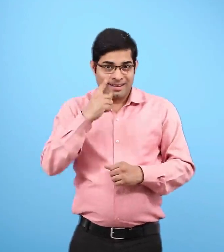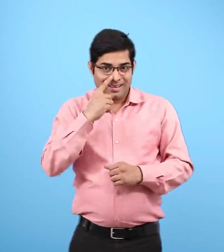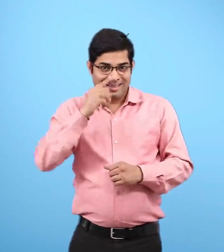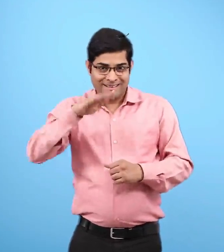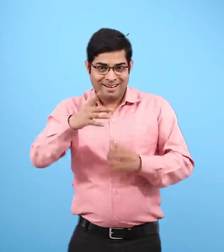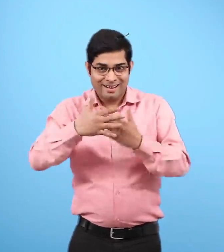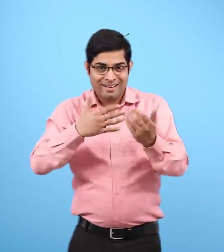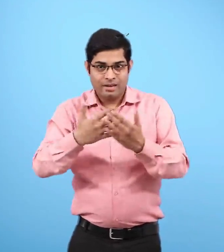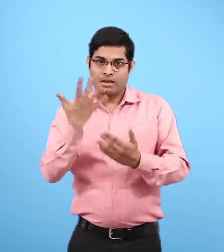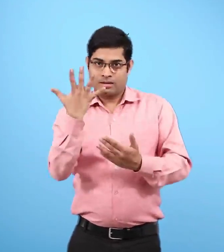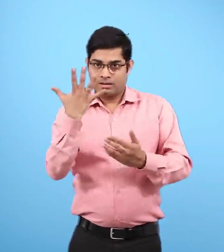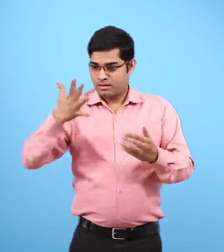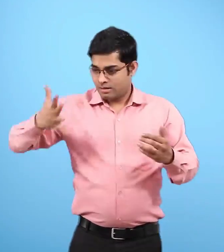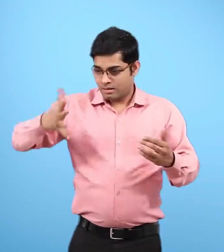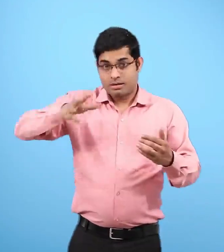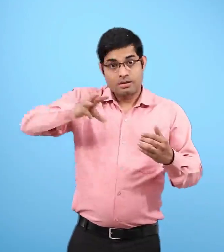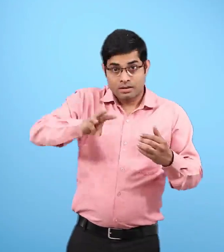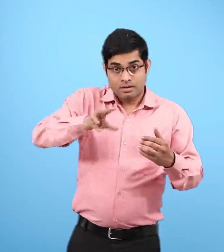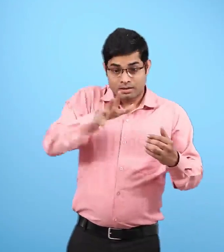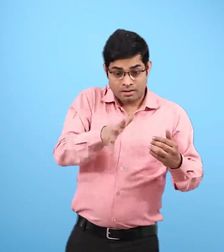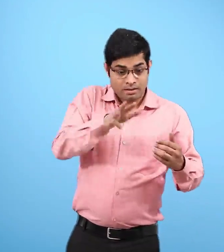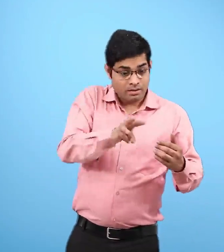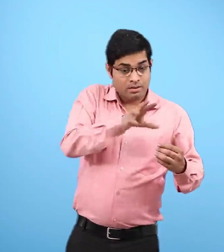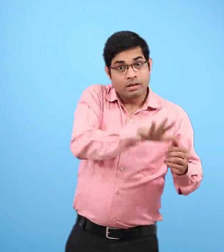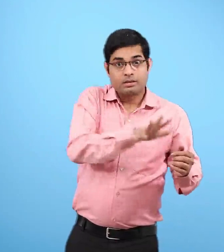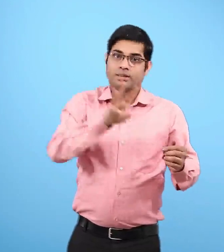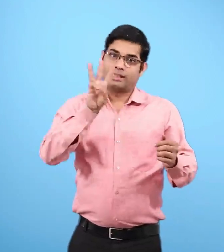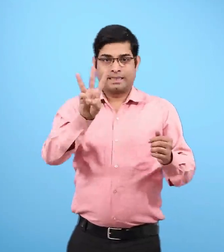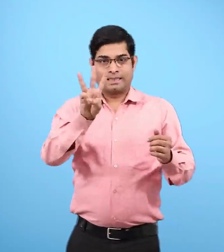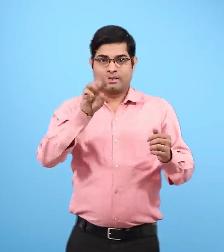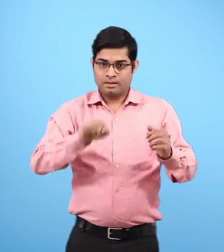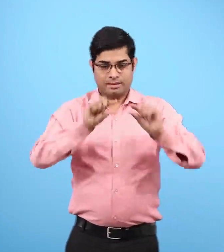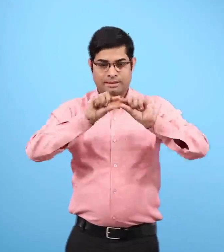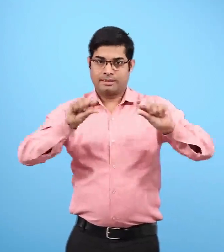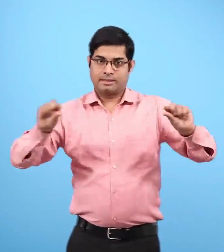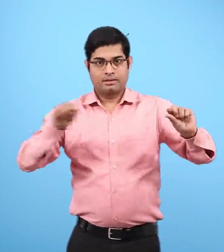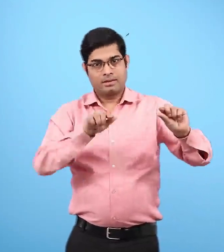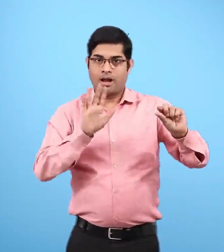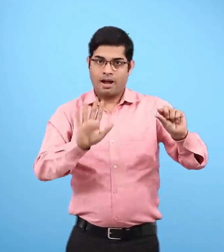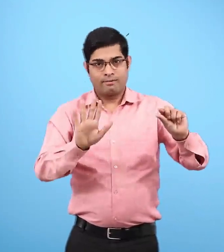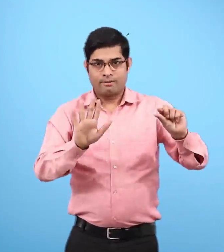The book is 3 spans long, is written beneath this picture.